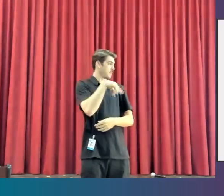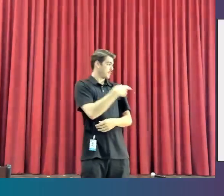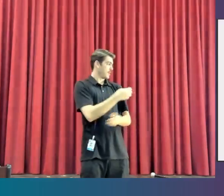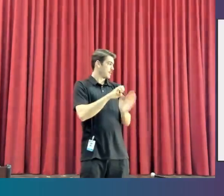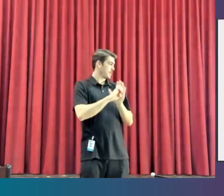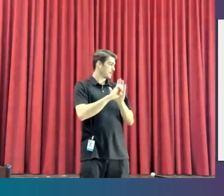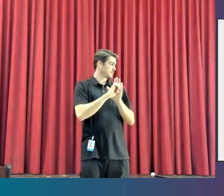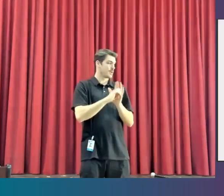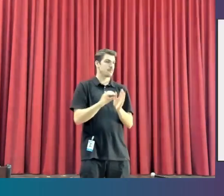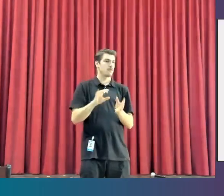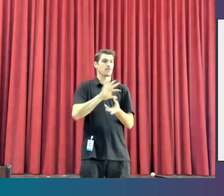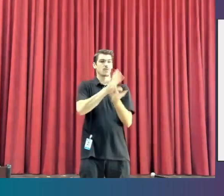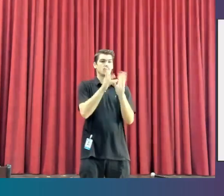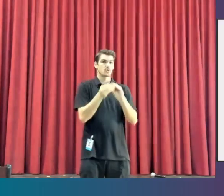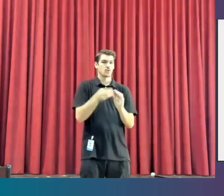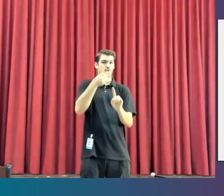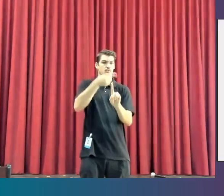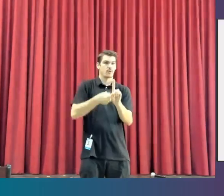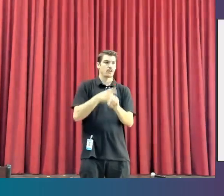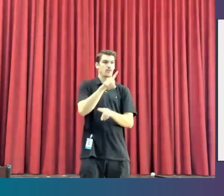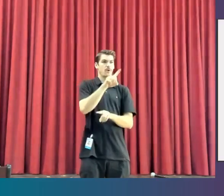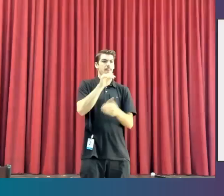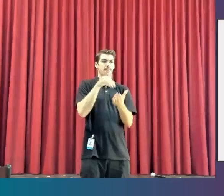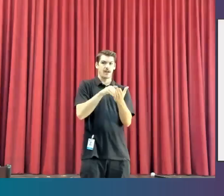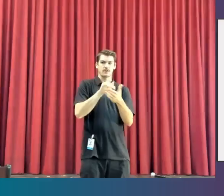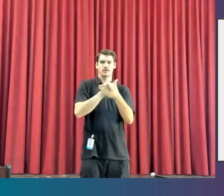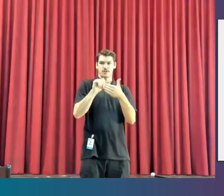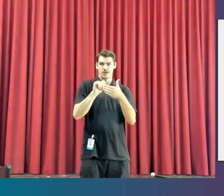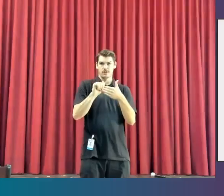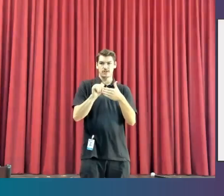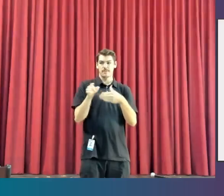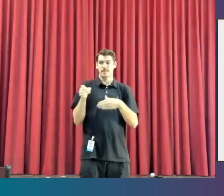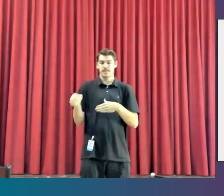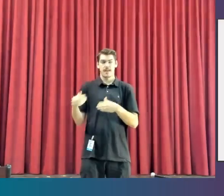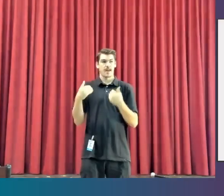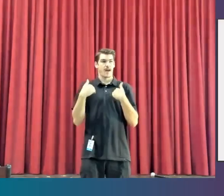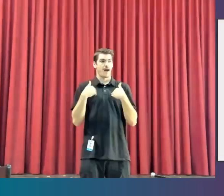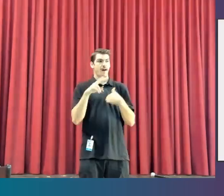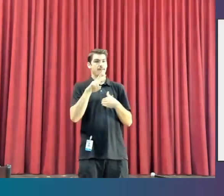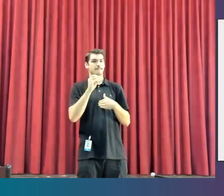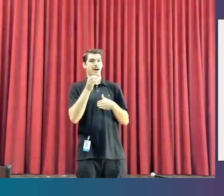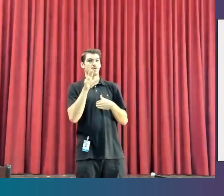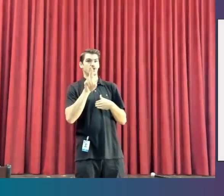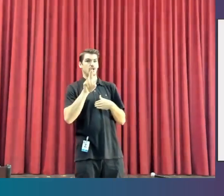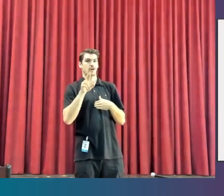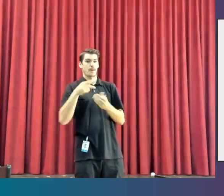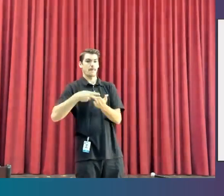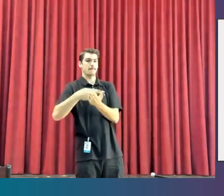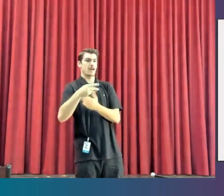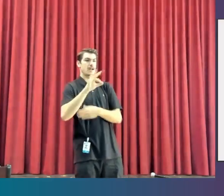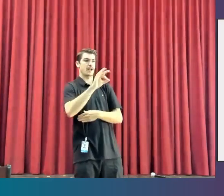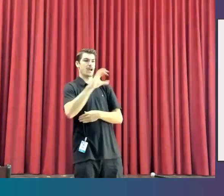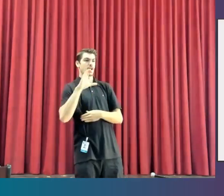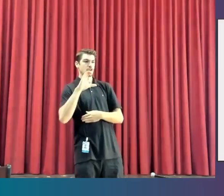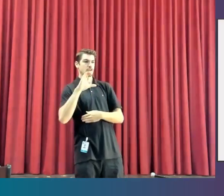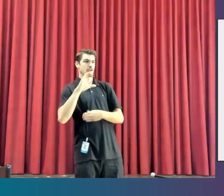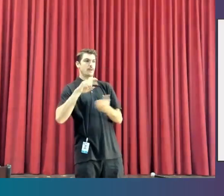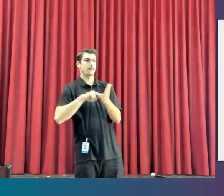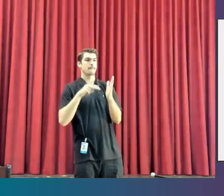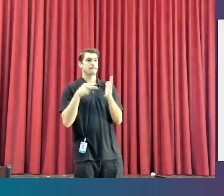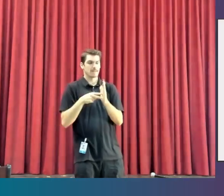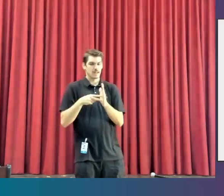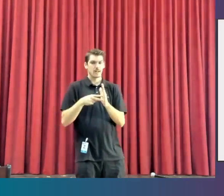the total rent was $1,000. They have a voucher that's paying $900, and so the